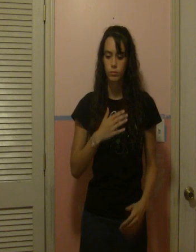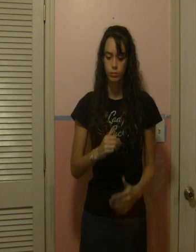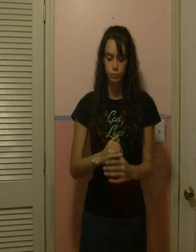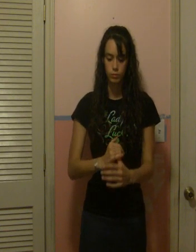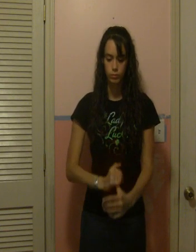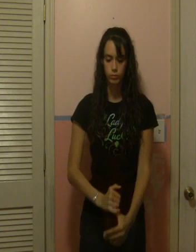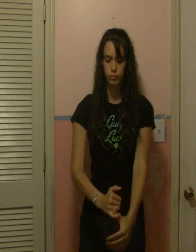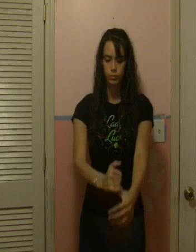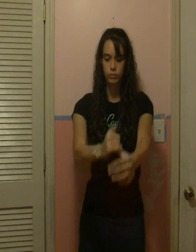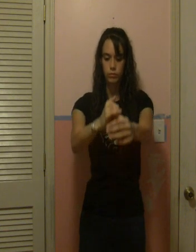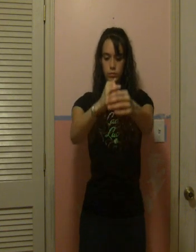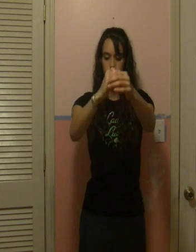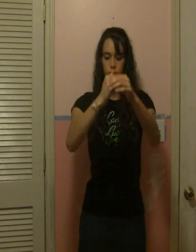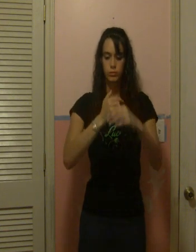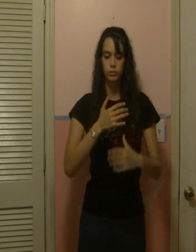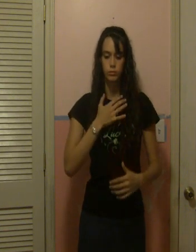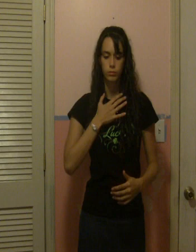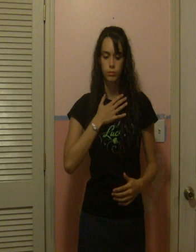you me feeling,